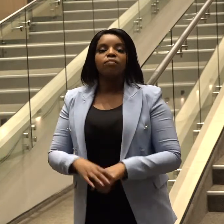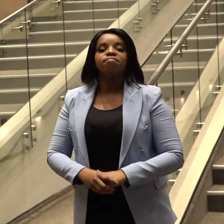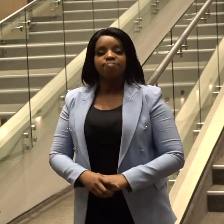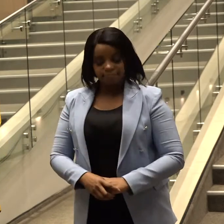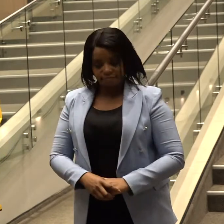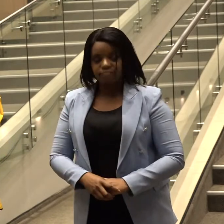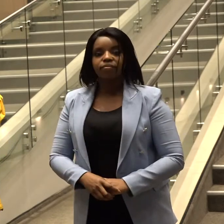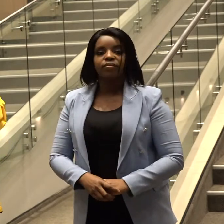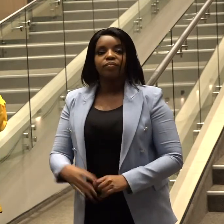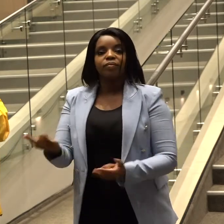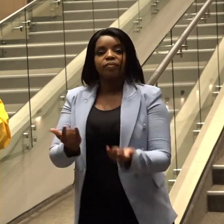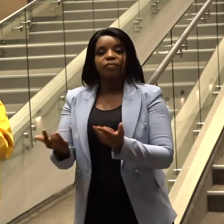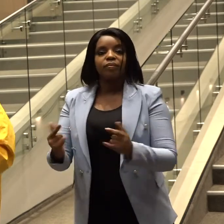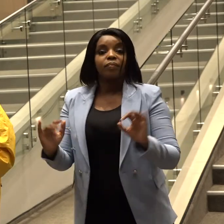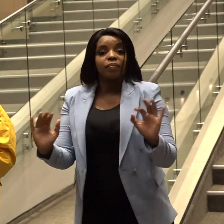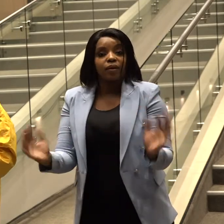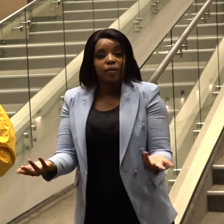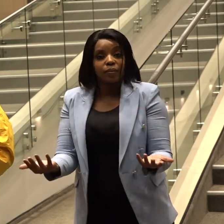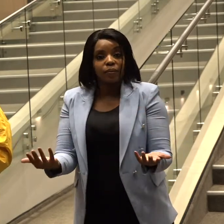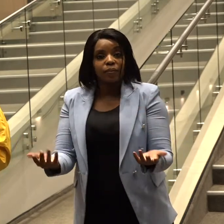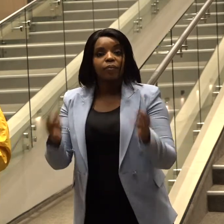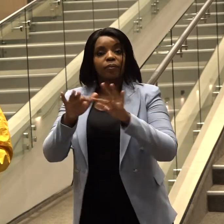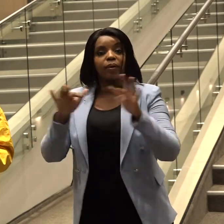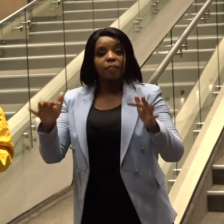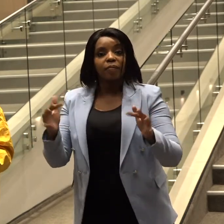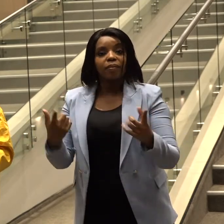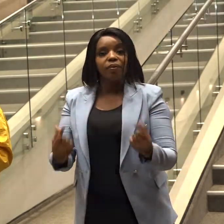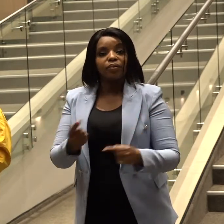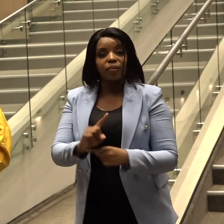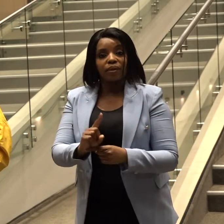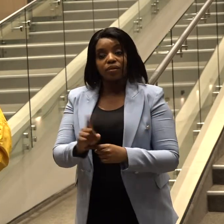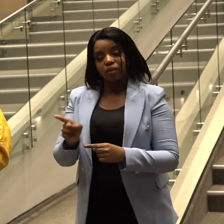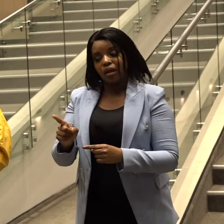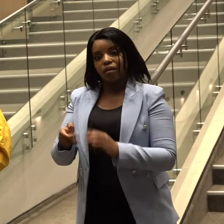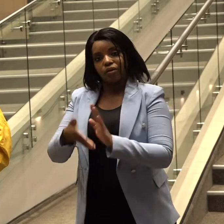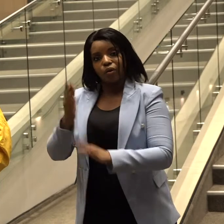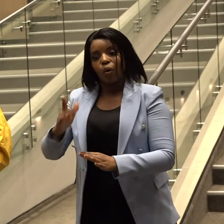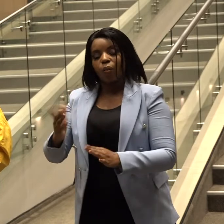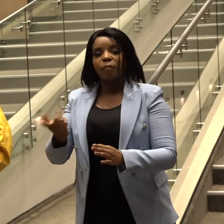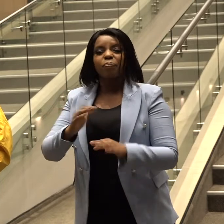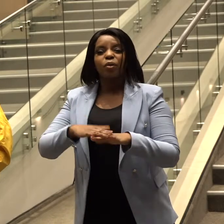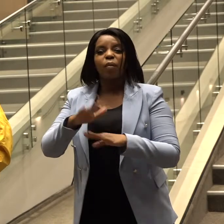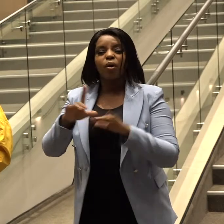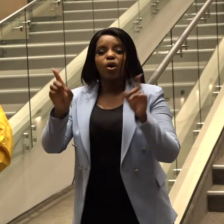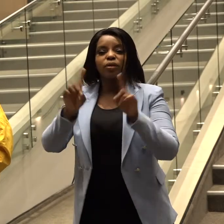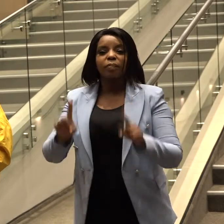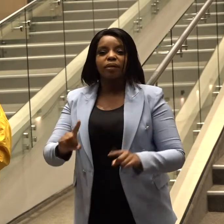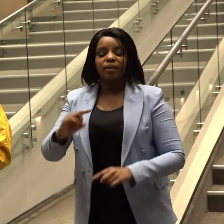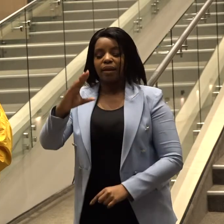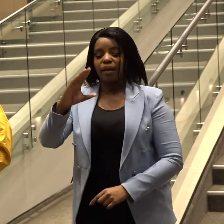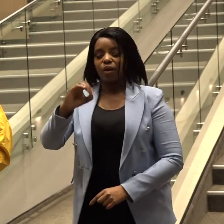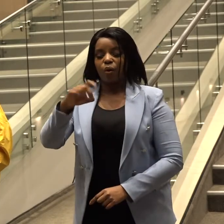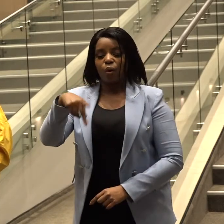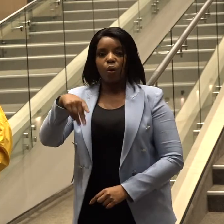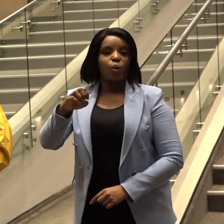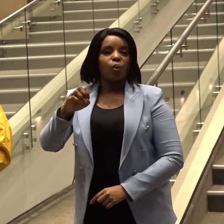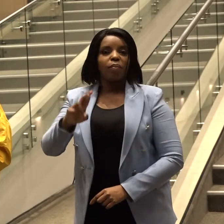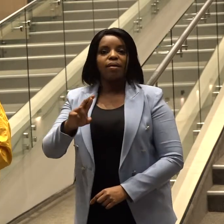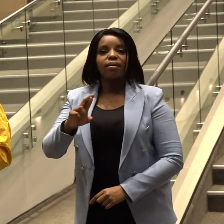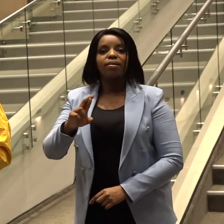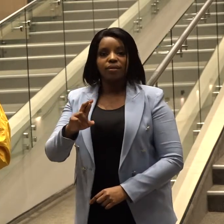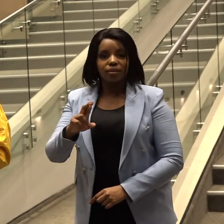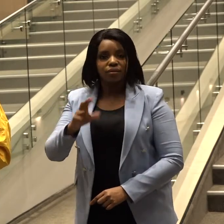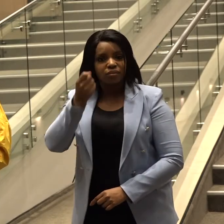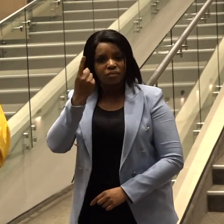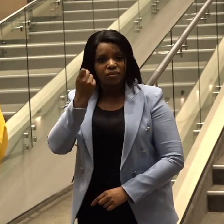the people that are sending them going still especially copper you understand so my plea is to say